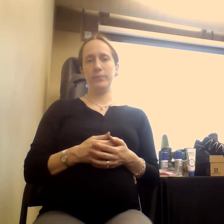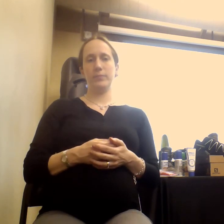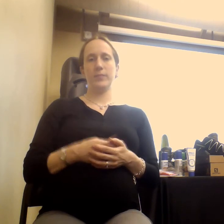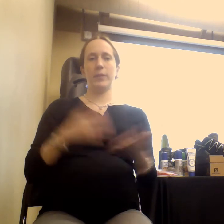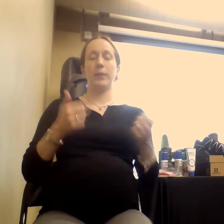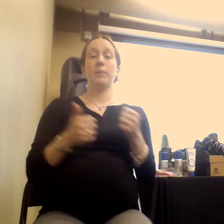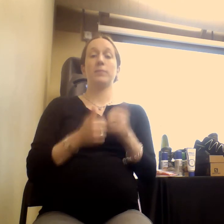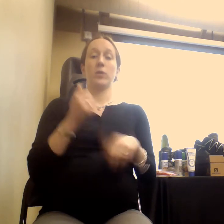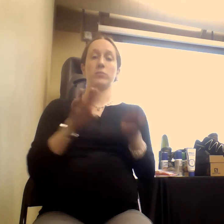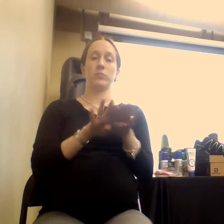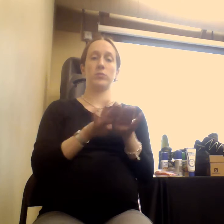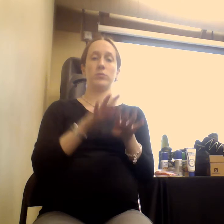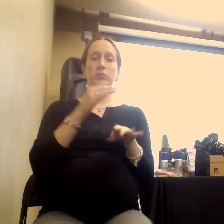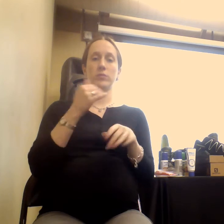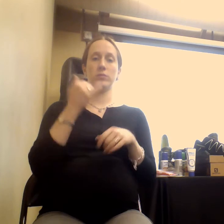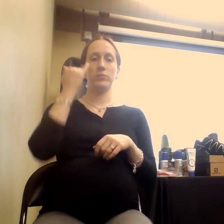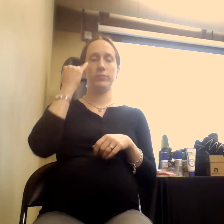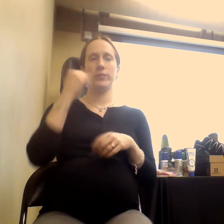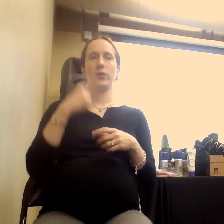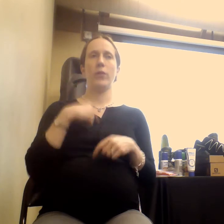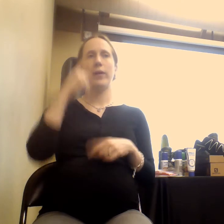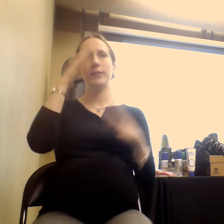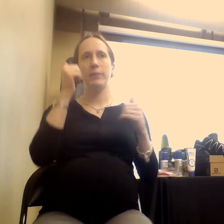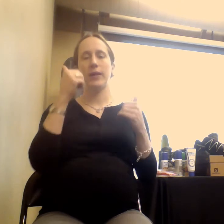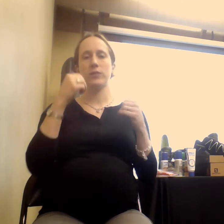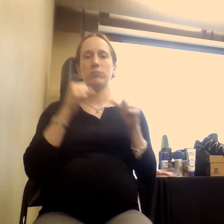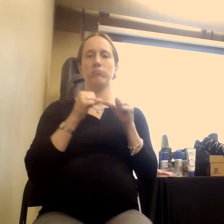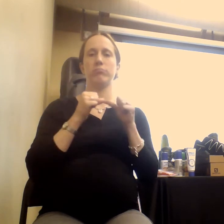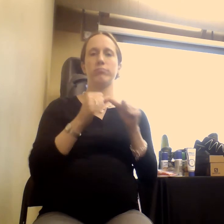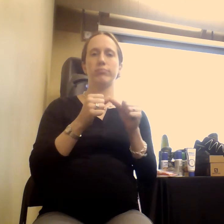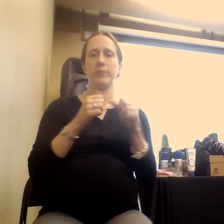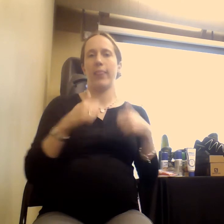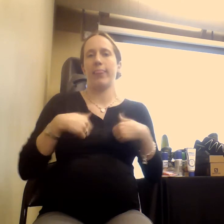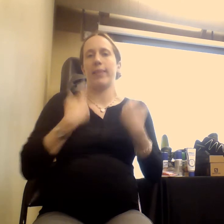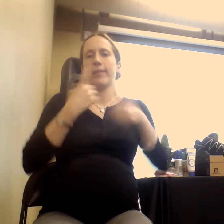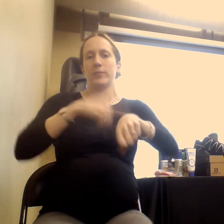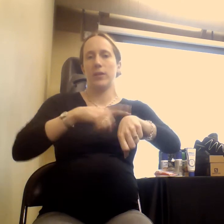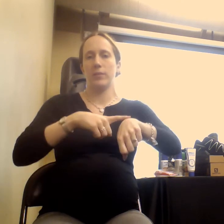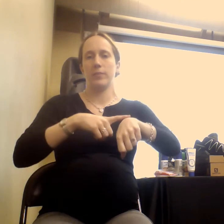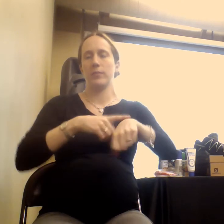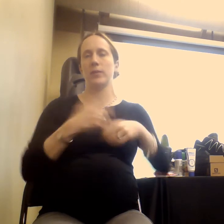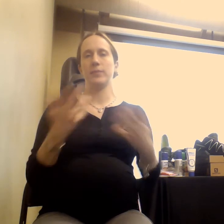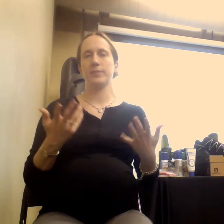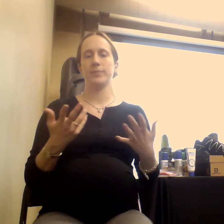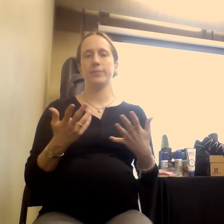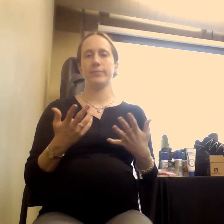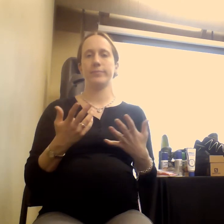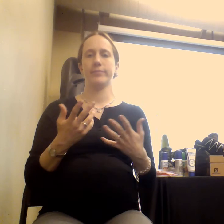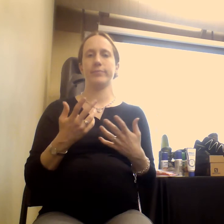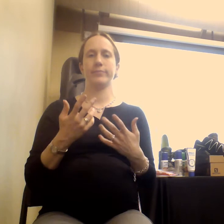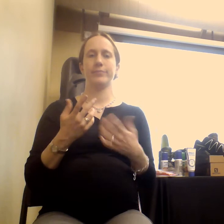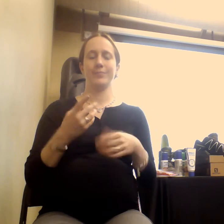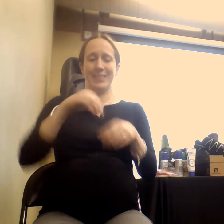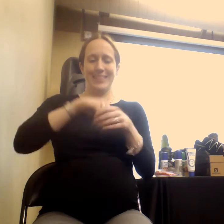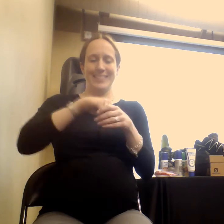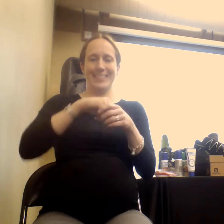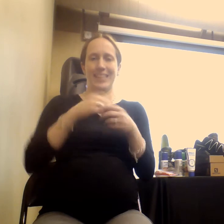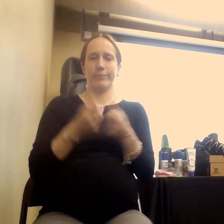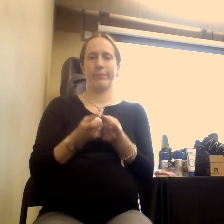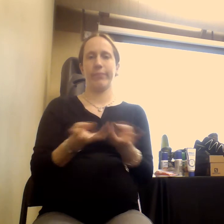lifetime, you've usually worn out the soles anyways. The only benefit you'd get by a Windsor stitch is that